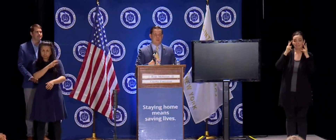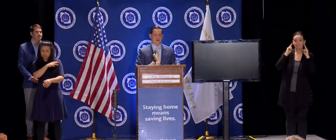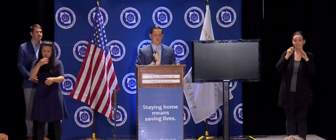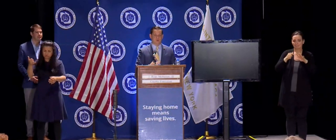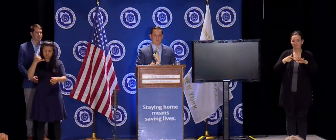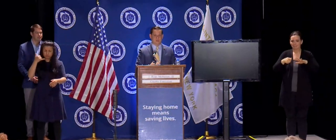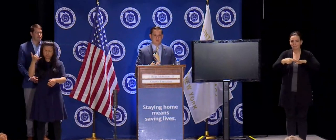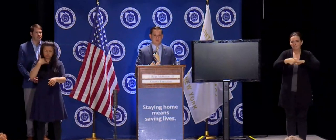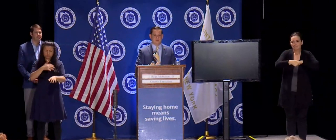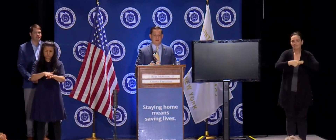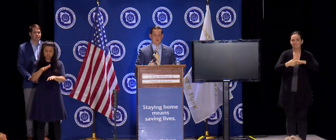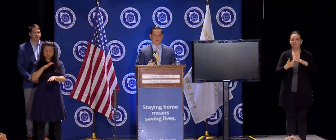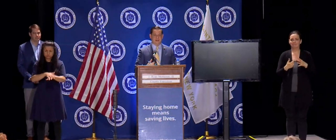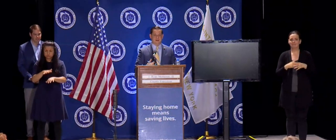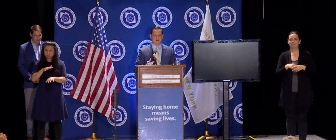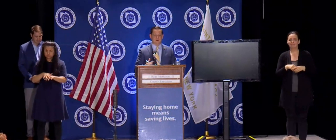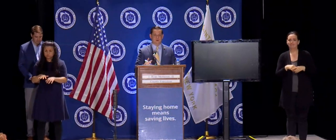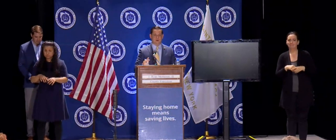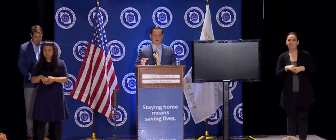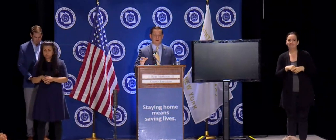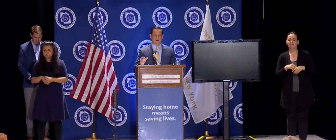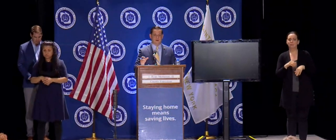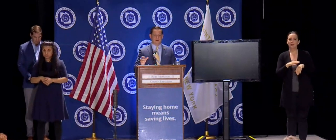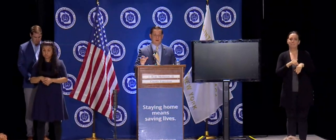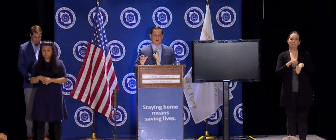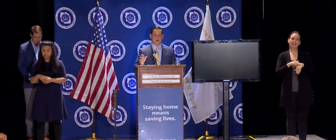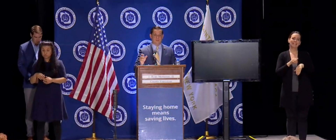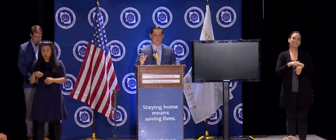if the pet grooming is related to